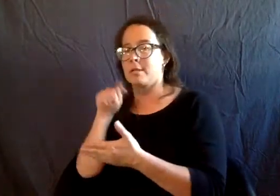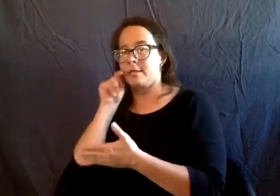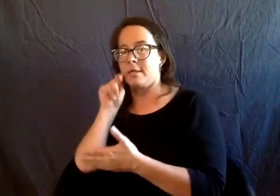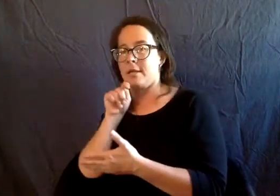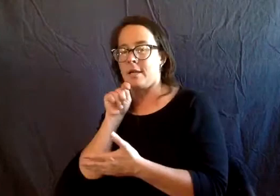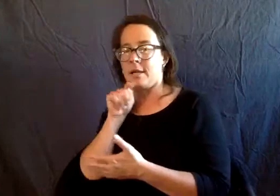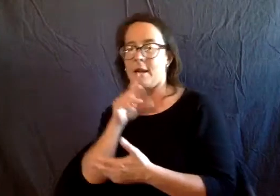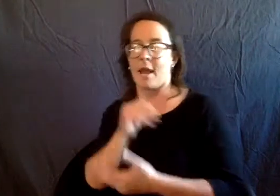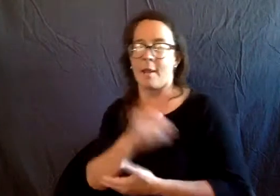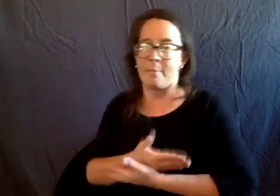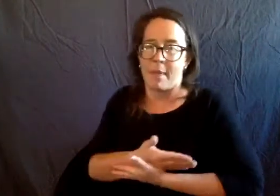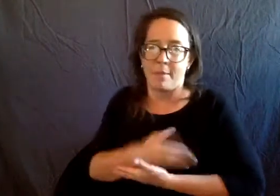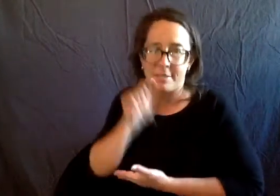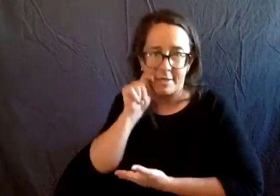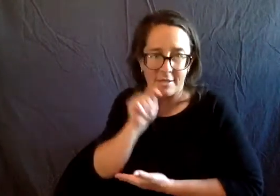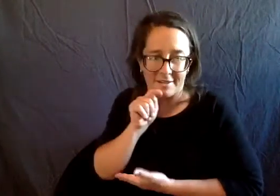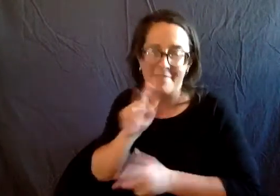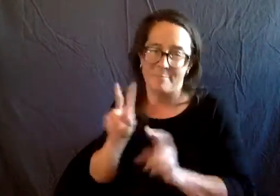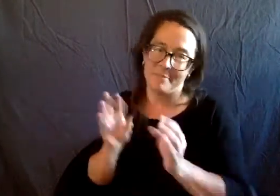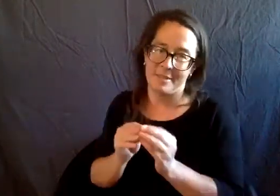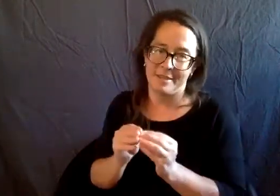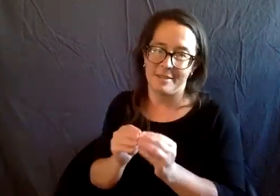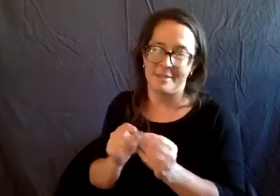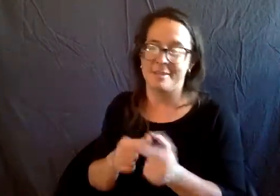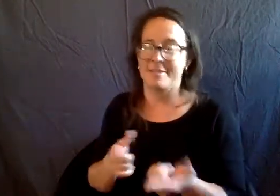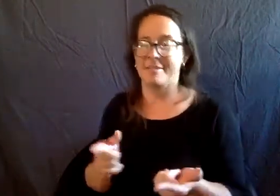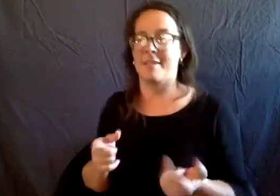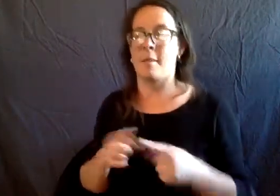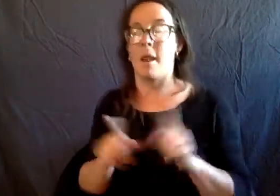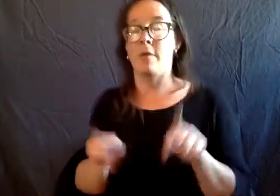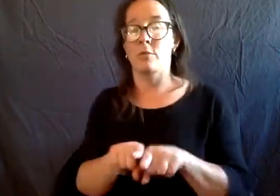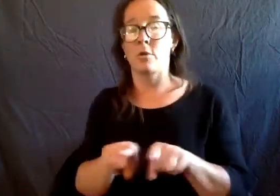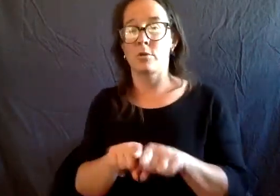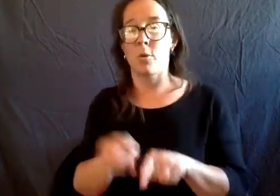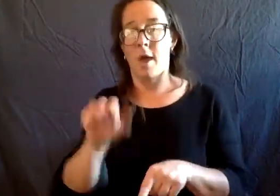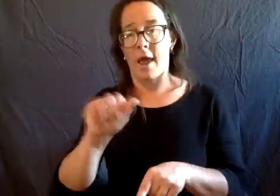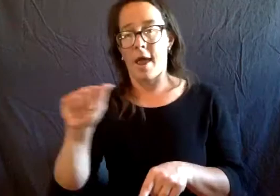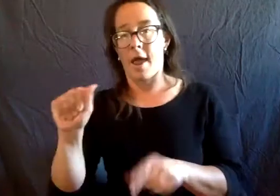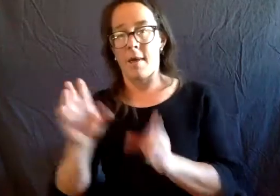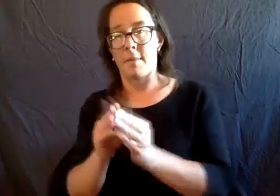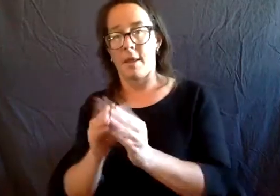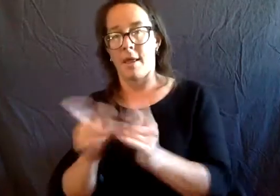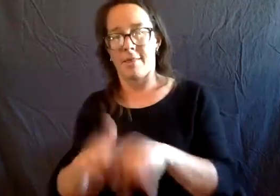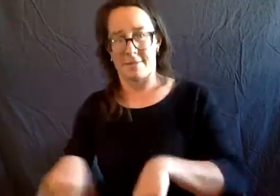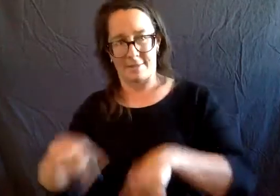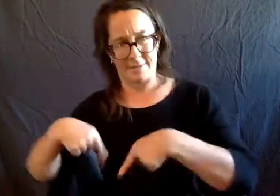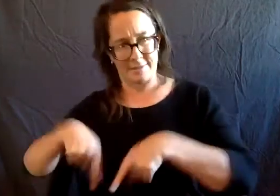meeting too. And I haven't been in that meeting in a very long time physically, but I think there's also an AA meeting that meets at the same time.